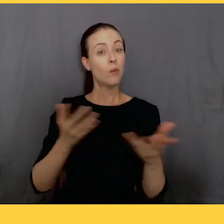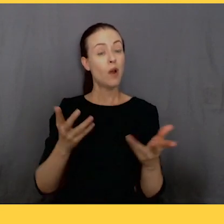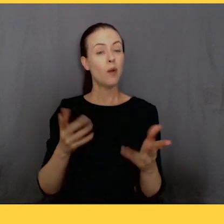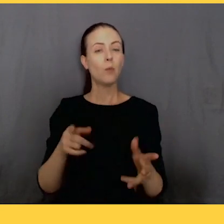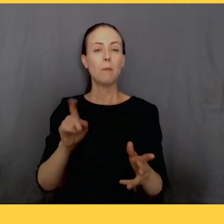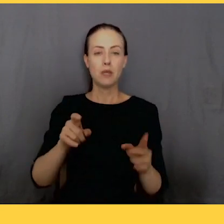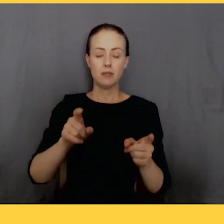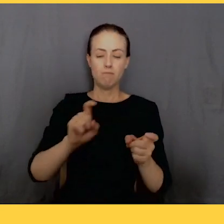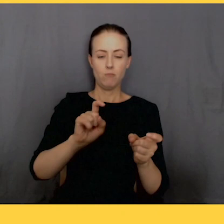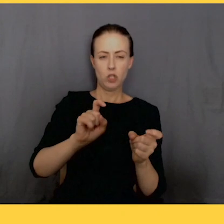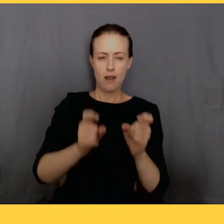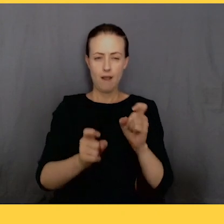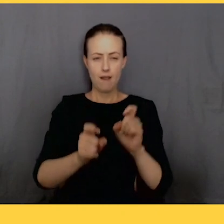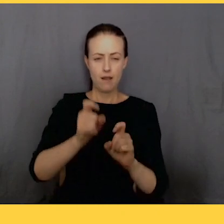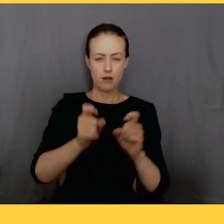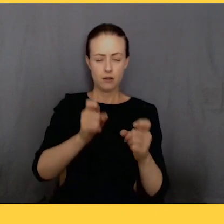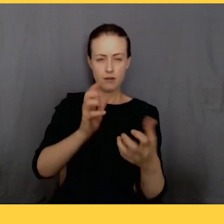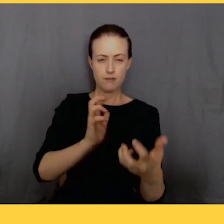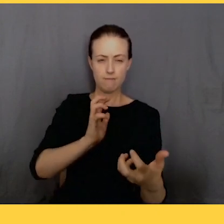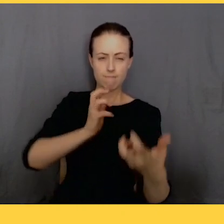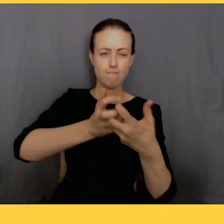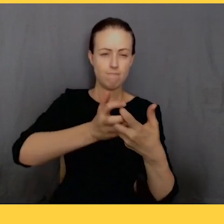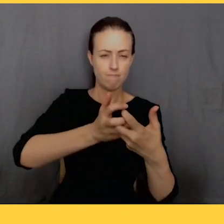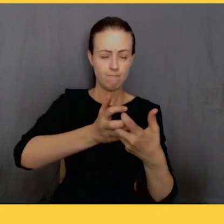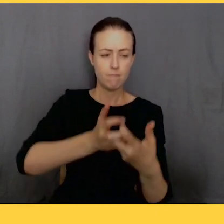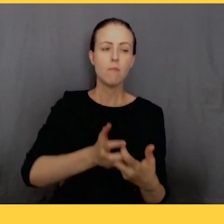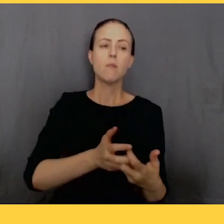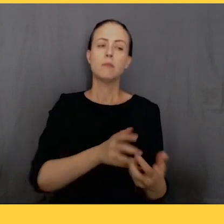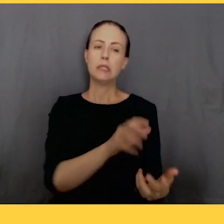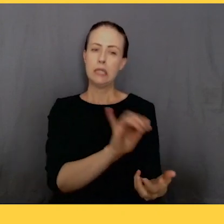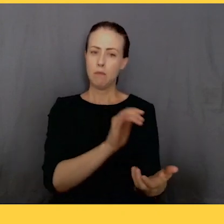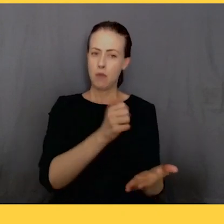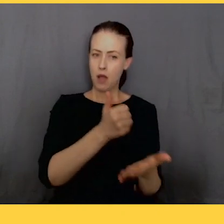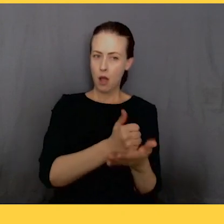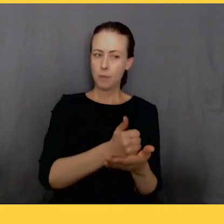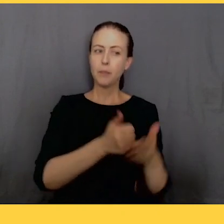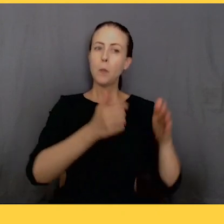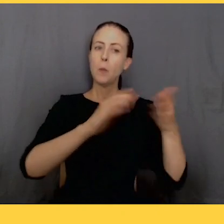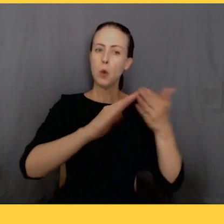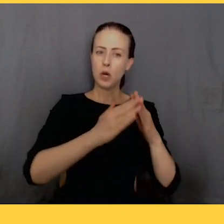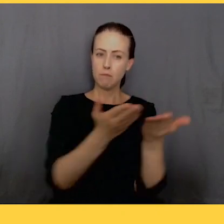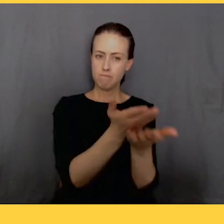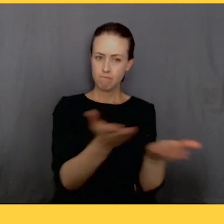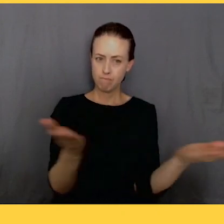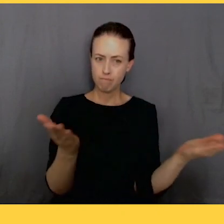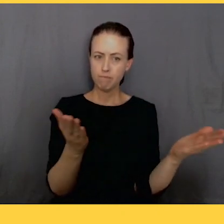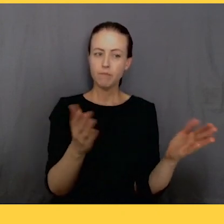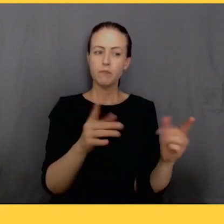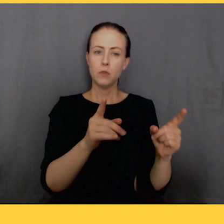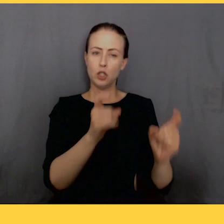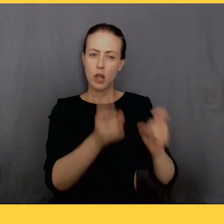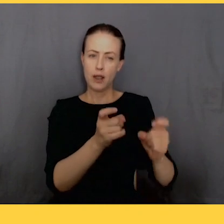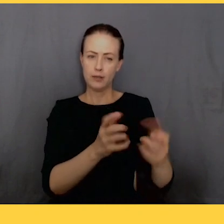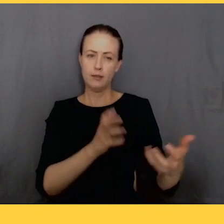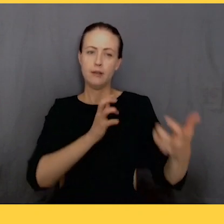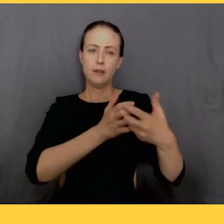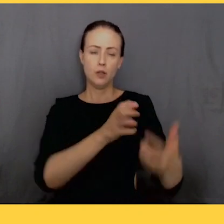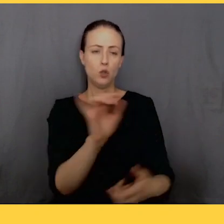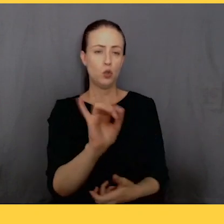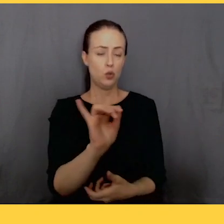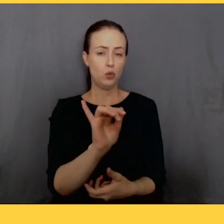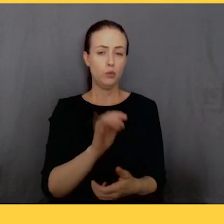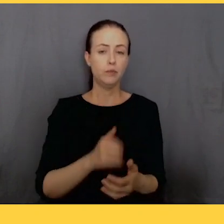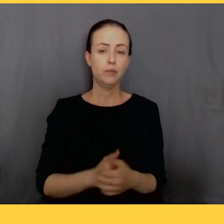businesses and helping our community to adapt to the impact of climate change. And so we're doubling down on our efforts